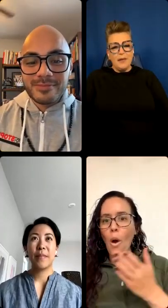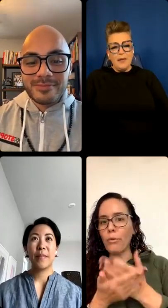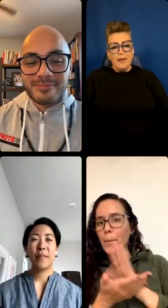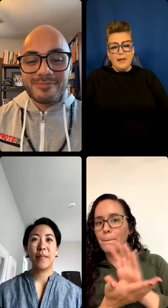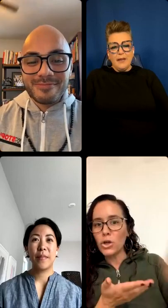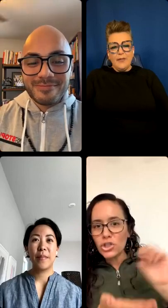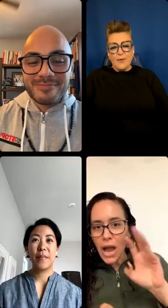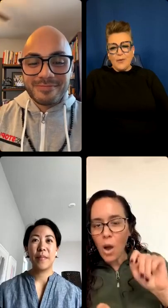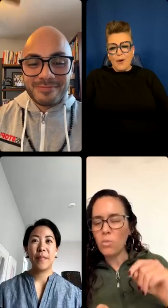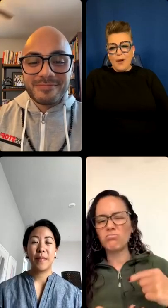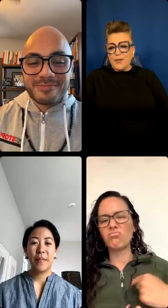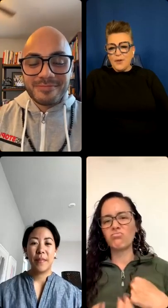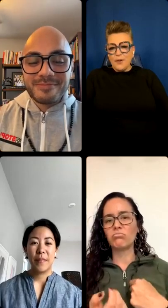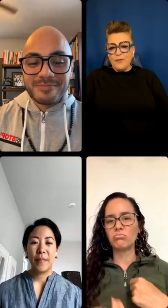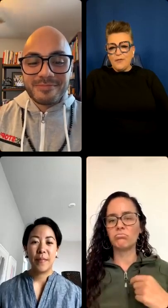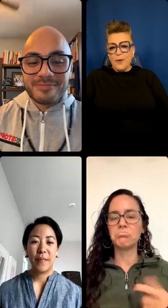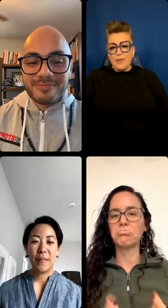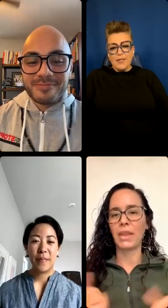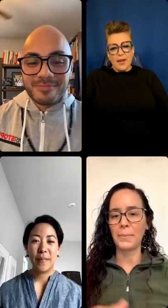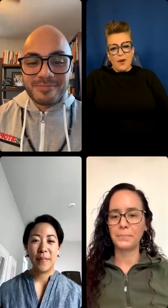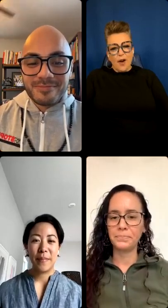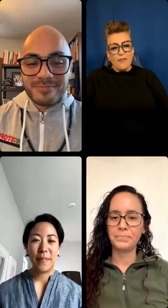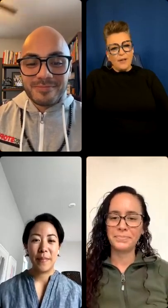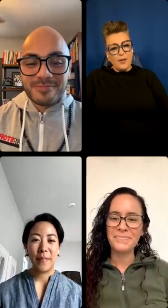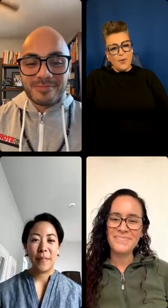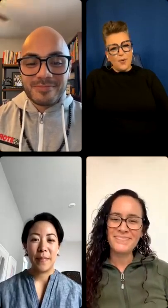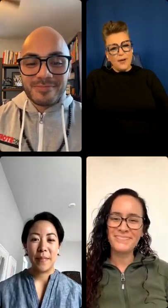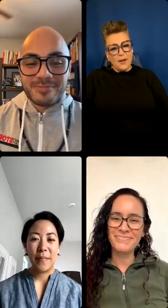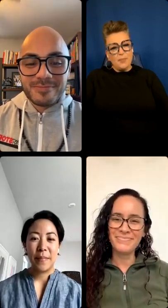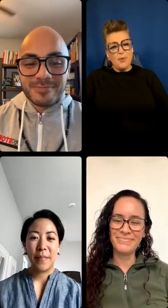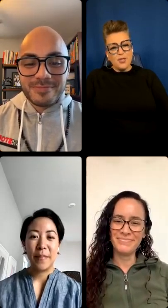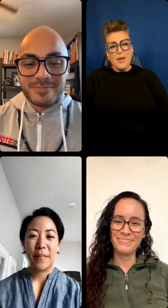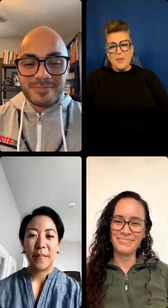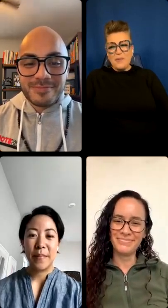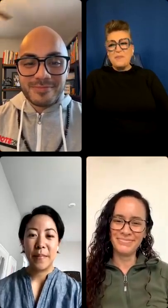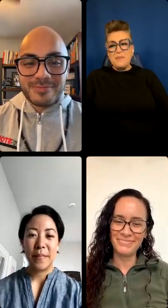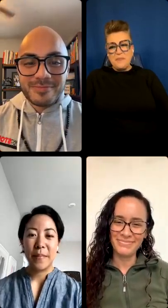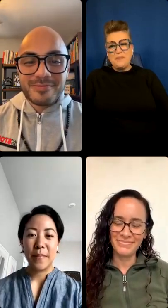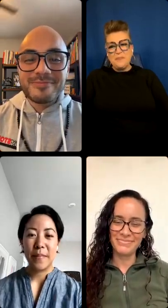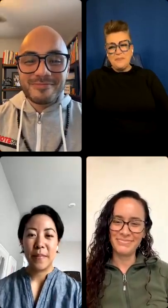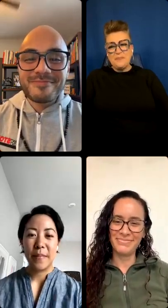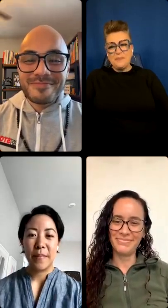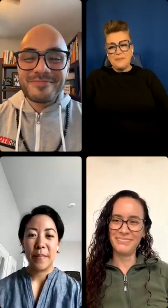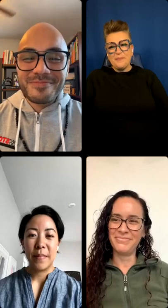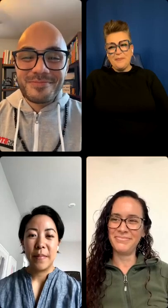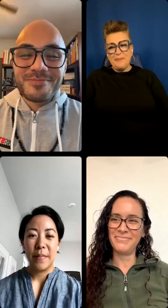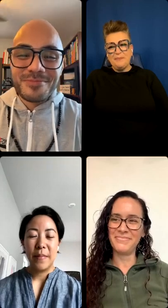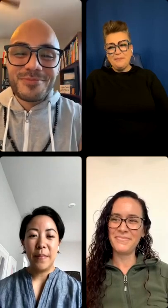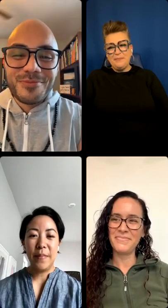people. Those are also folks that are often ignored and pushed out.